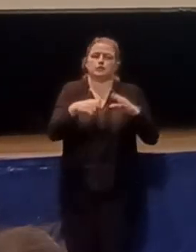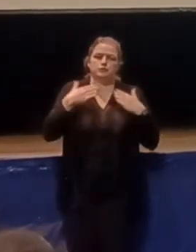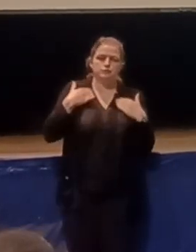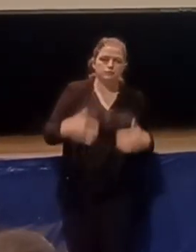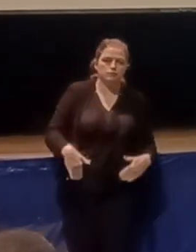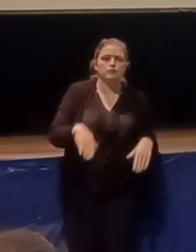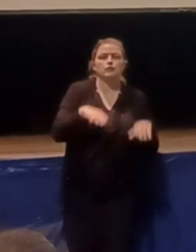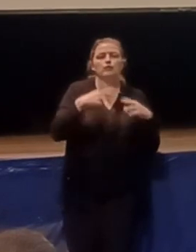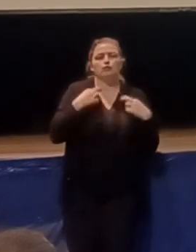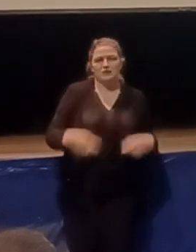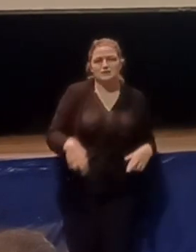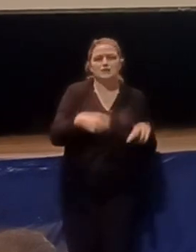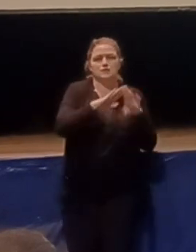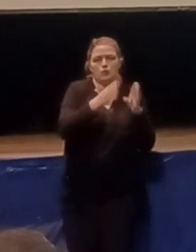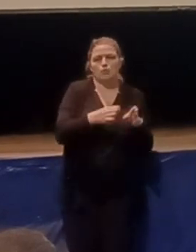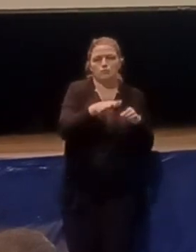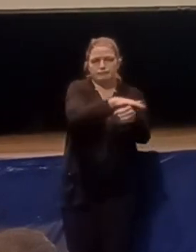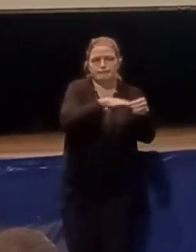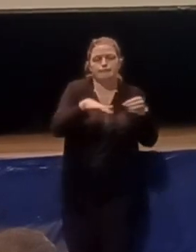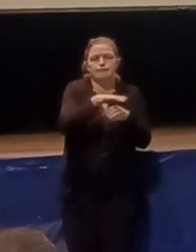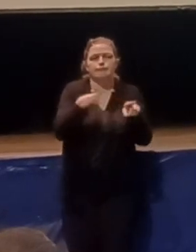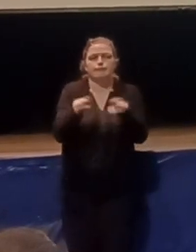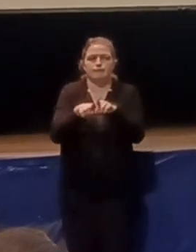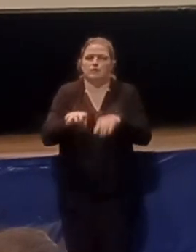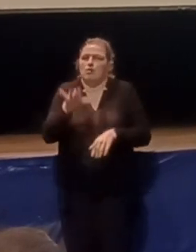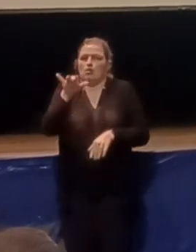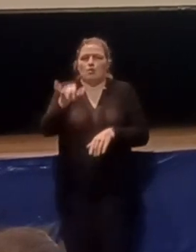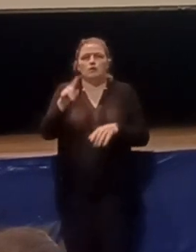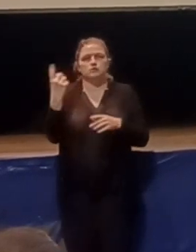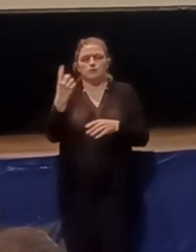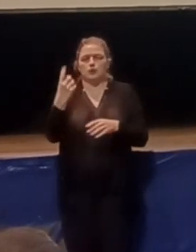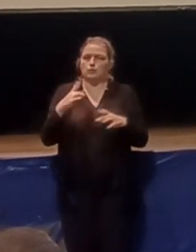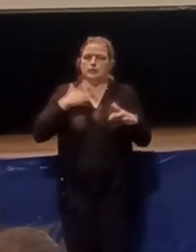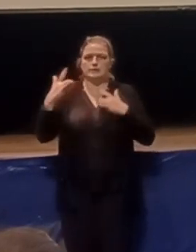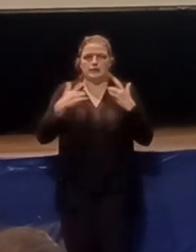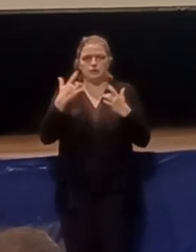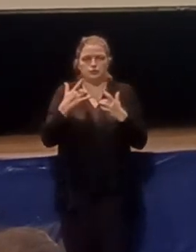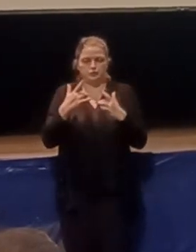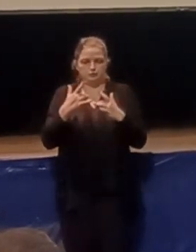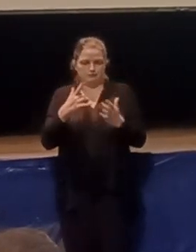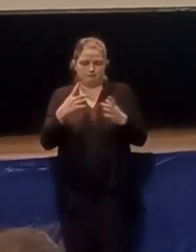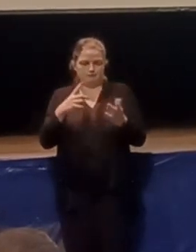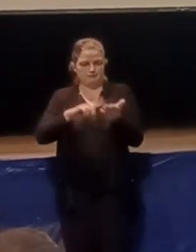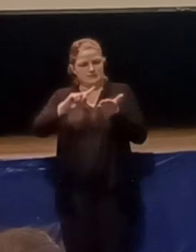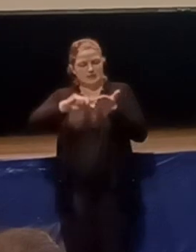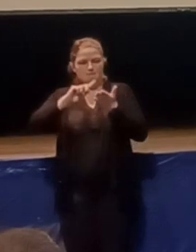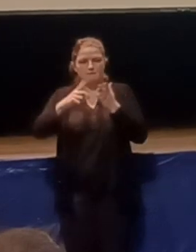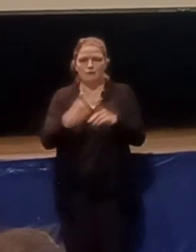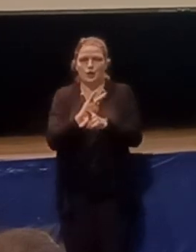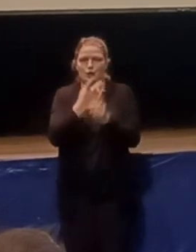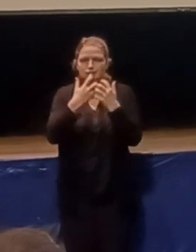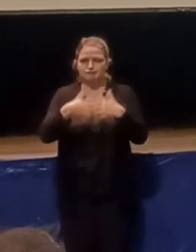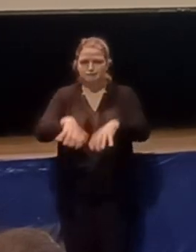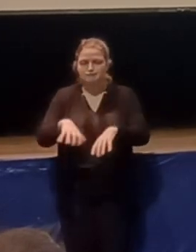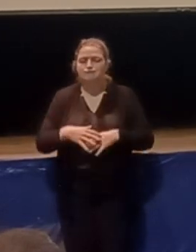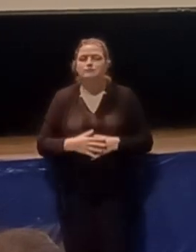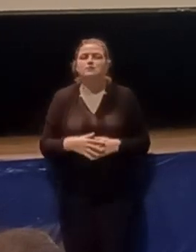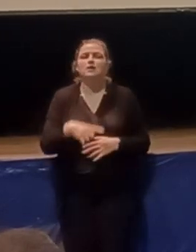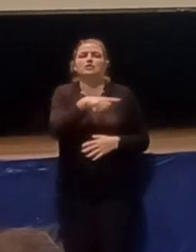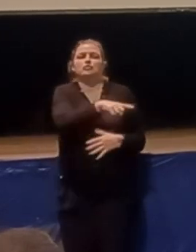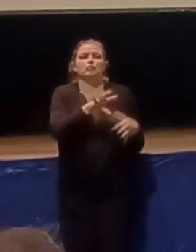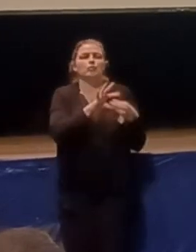ground floor retail. So that's something that we were excited to discover was possible here. And then, as Alexandra mentioned,